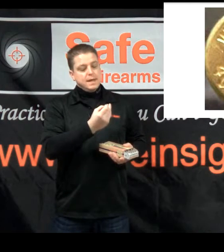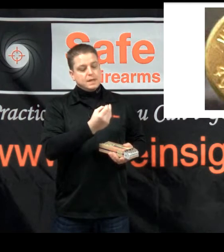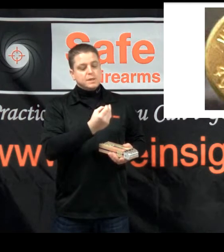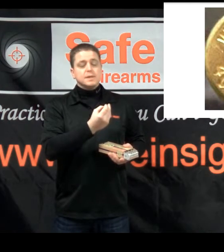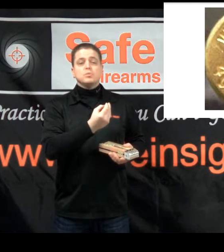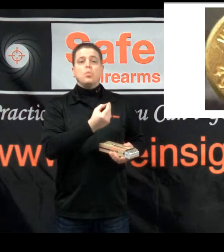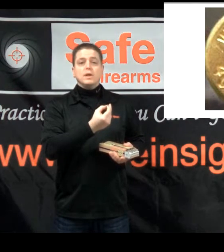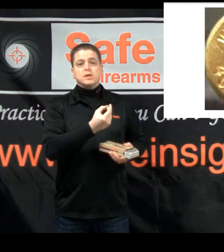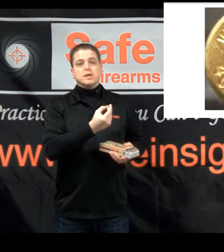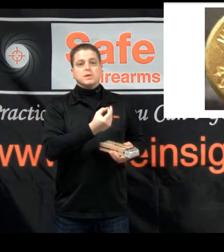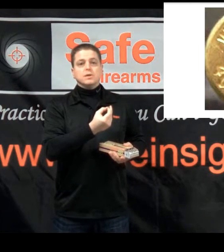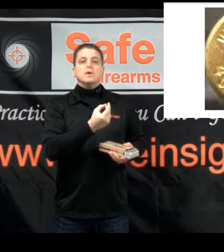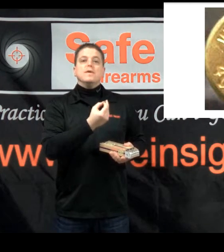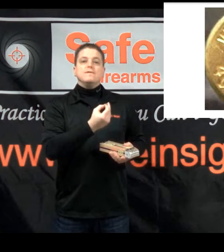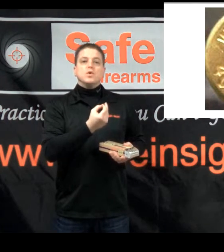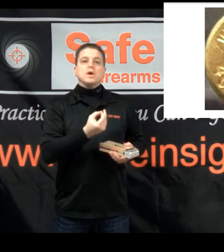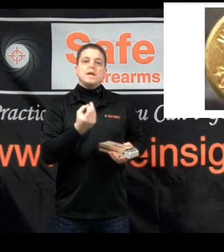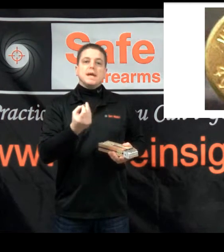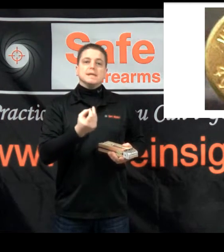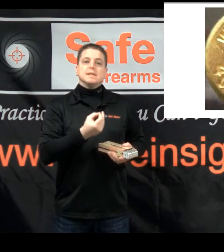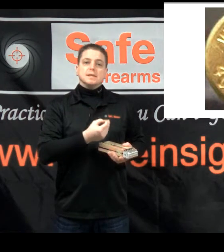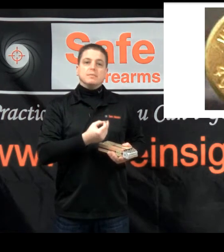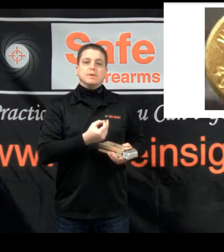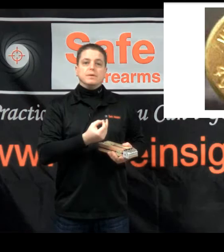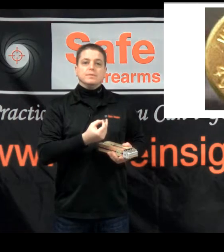actually says Winchester 40 S&W.